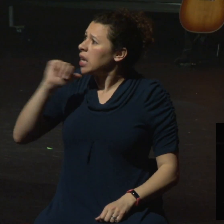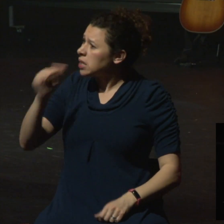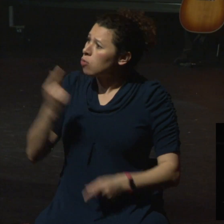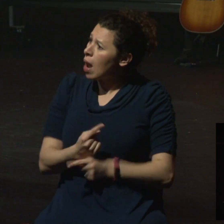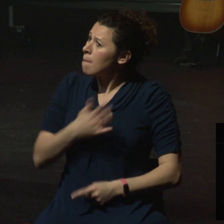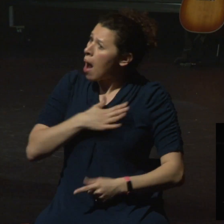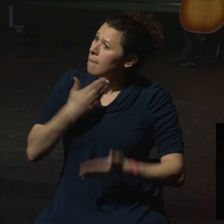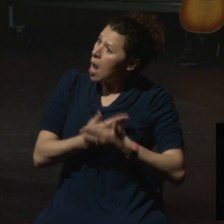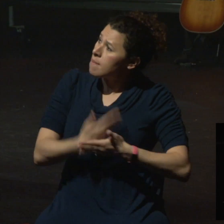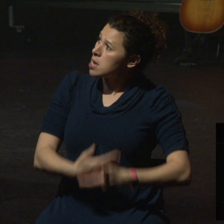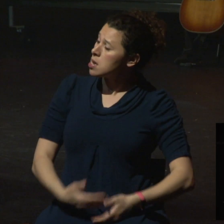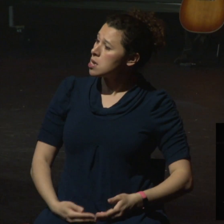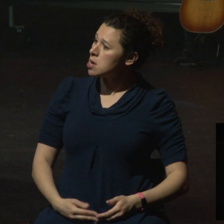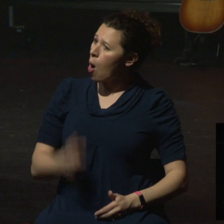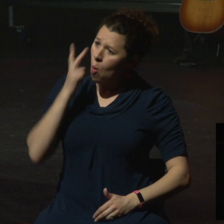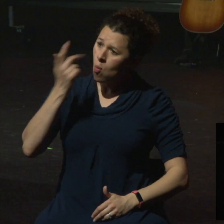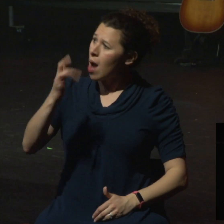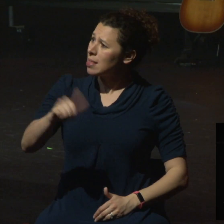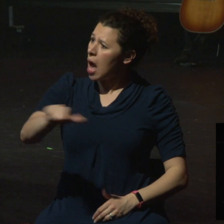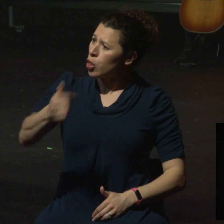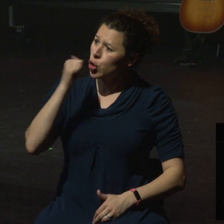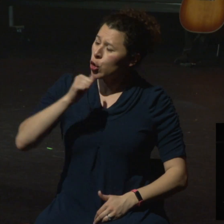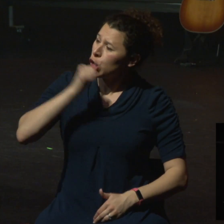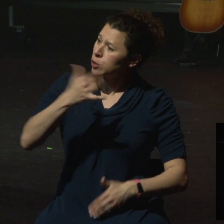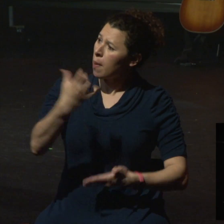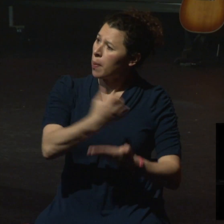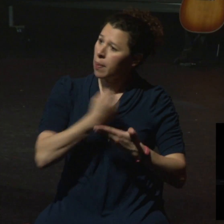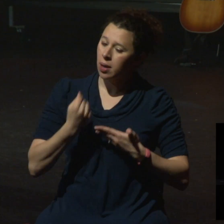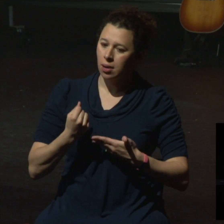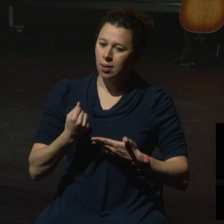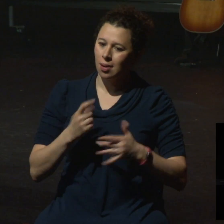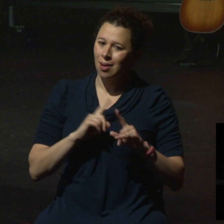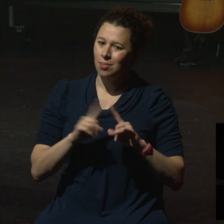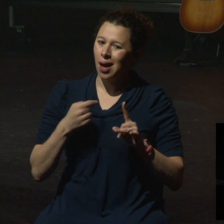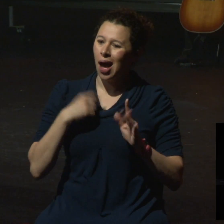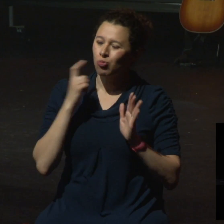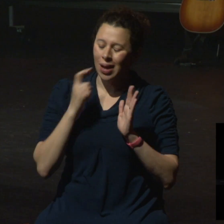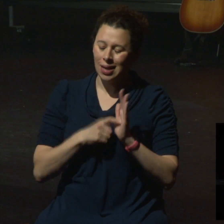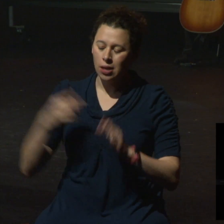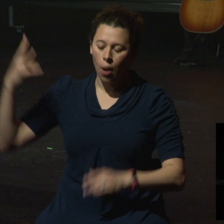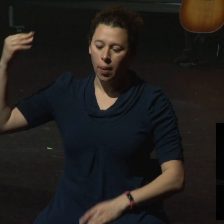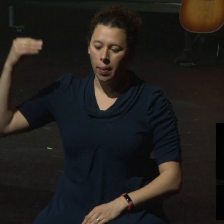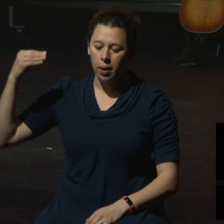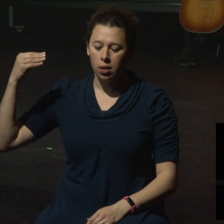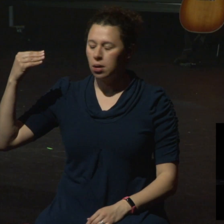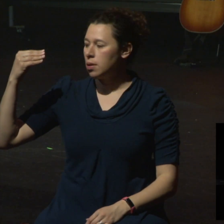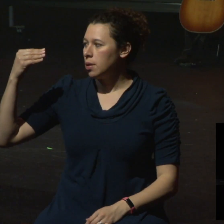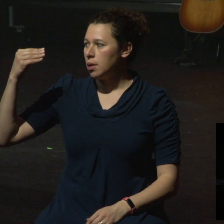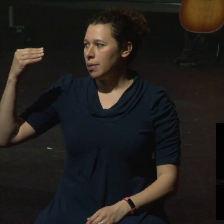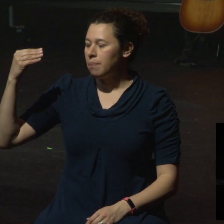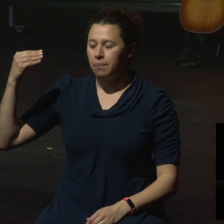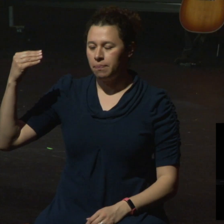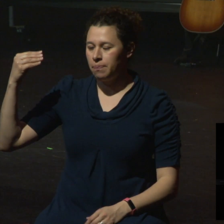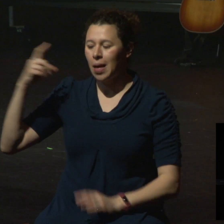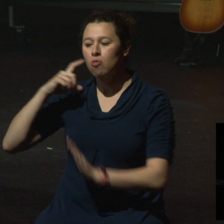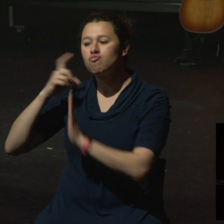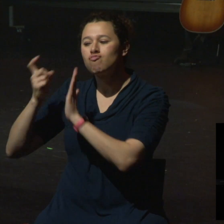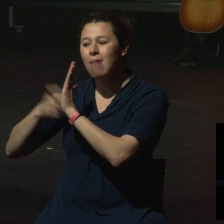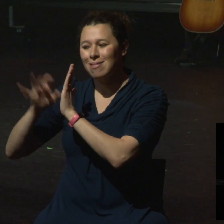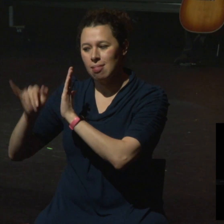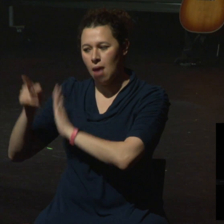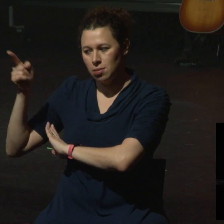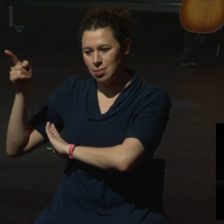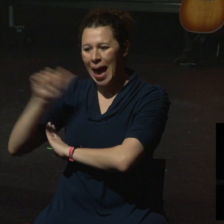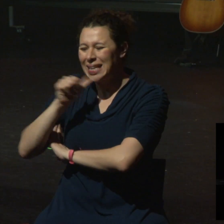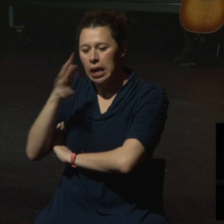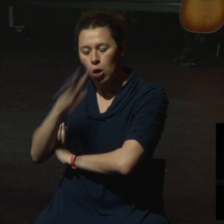blah. But I recognize when the Lord is speaking to me. You understand what I'm saying? The Lord showed